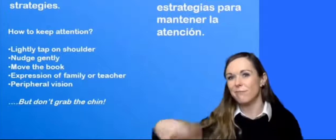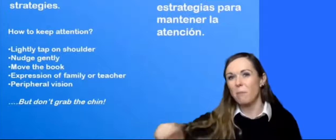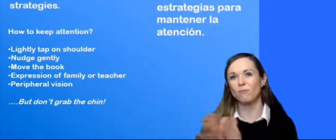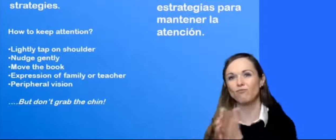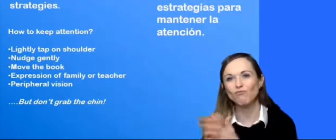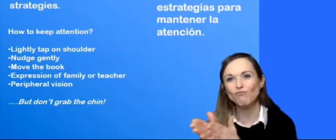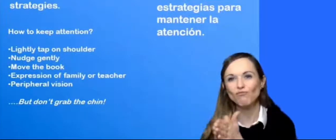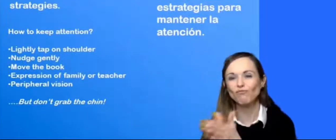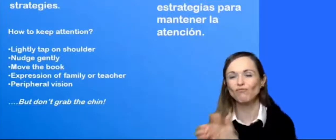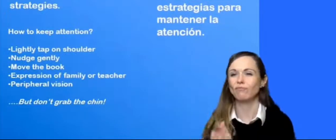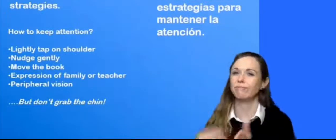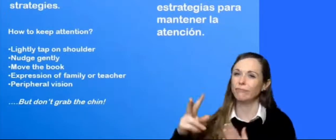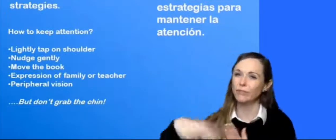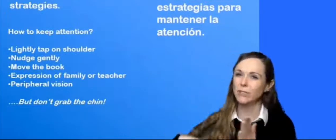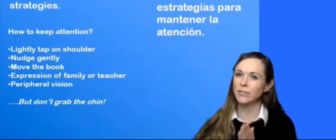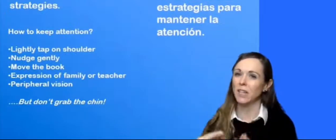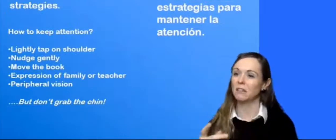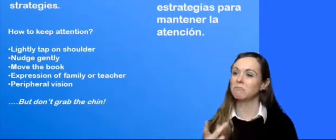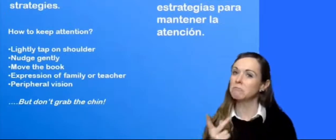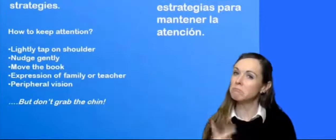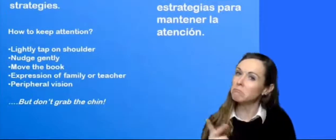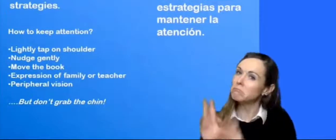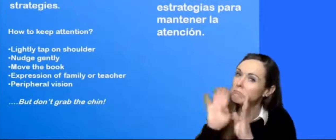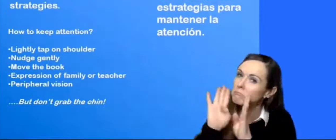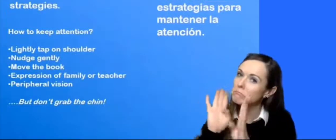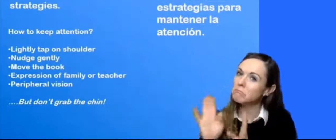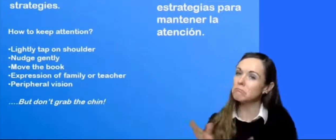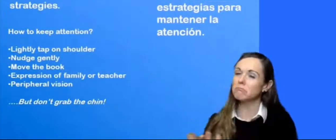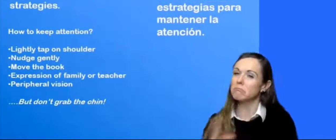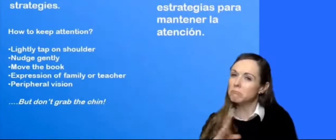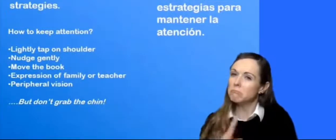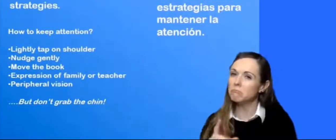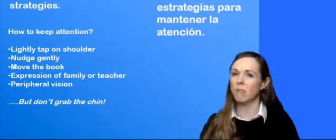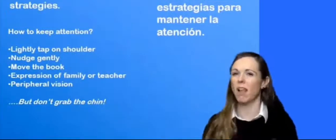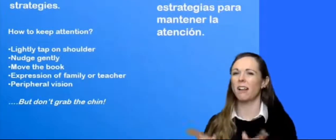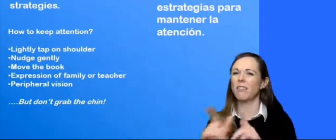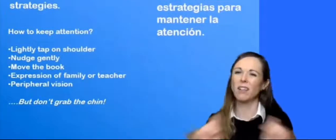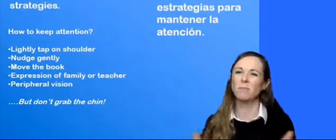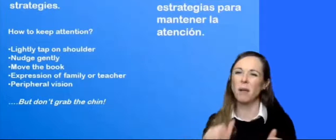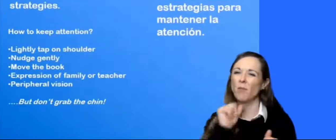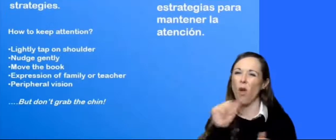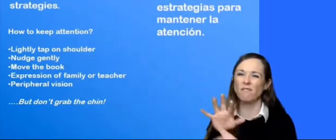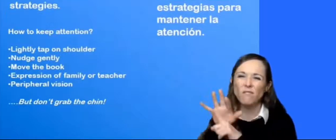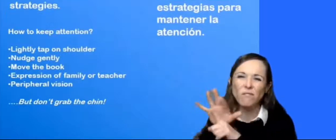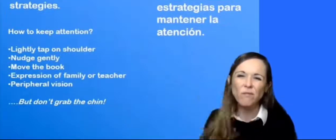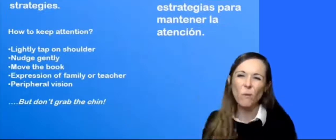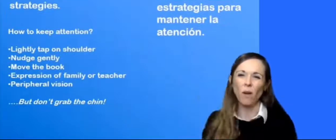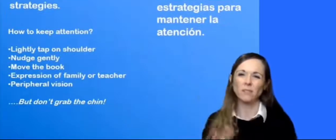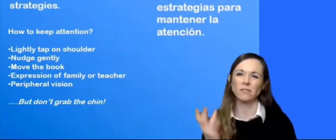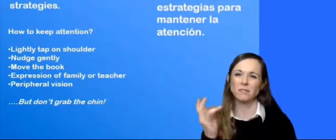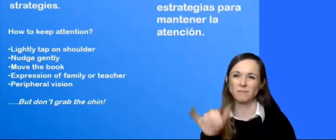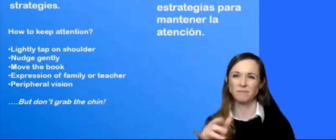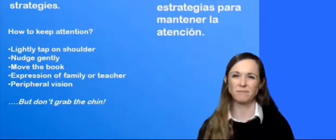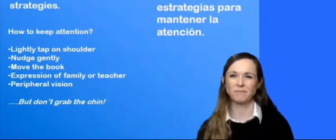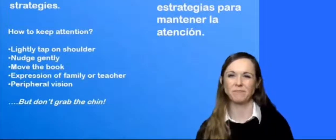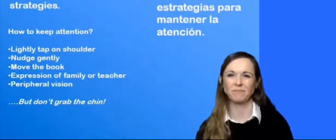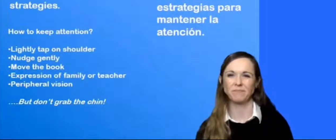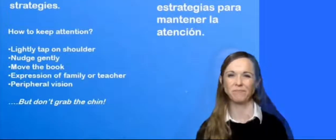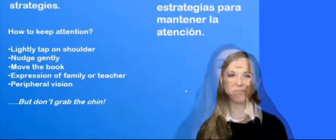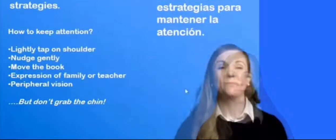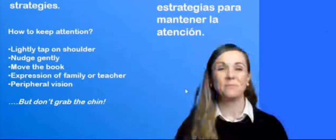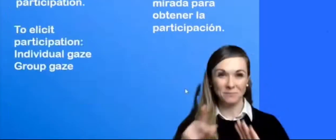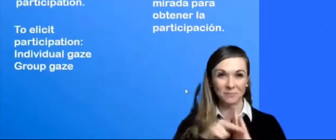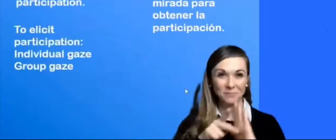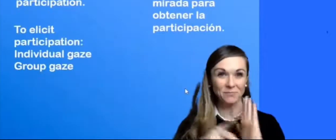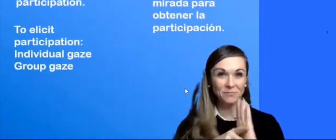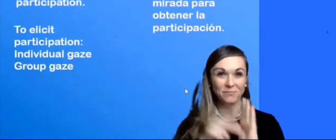past and feeling we're not in our own control when our parents just grab our face and force us to pay attention. So we really want to encourage them to